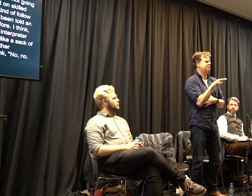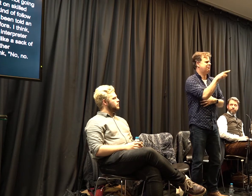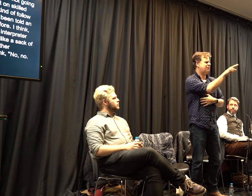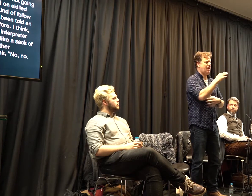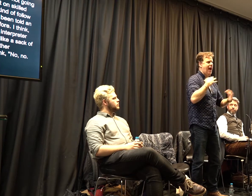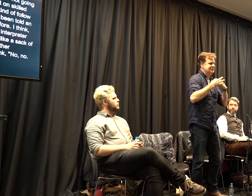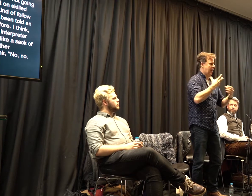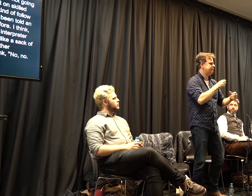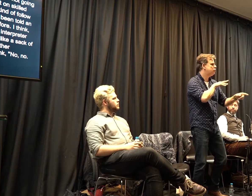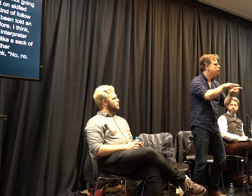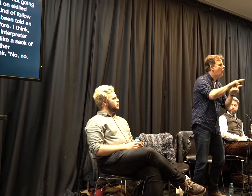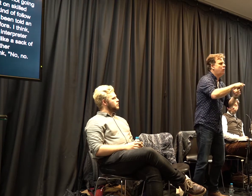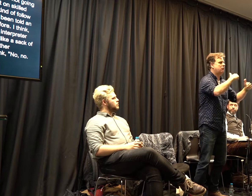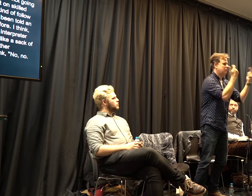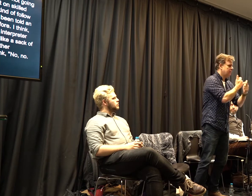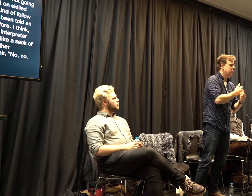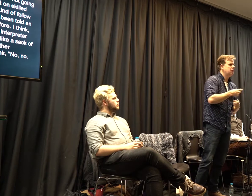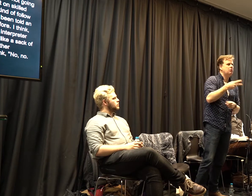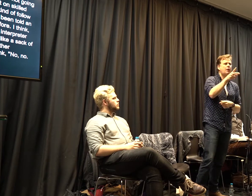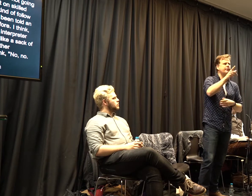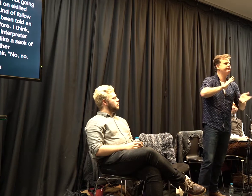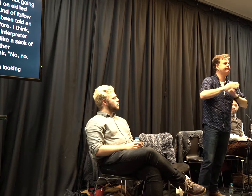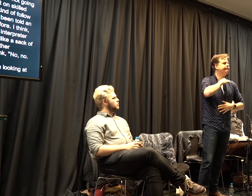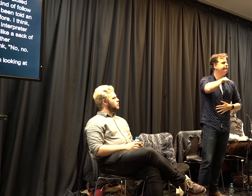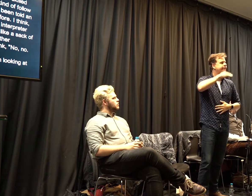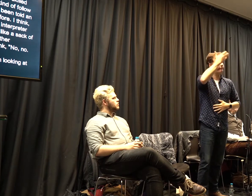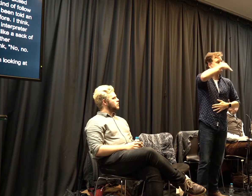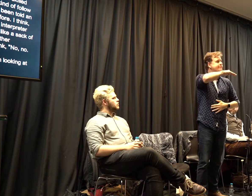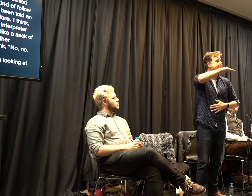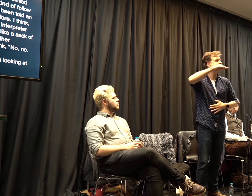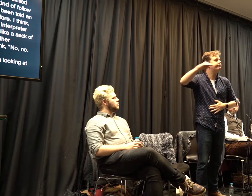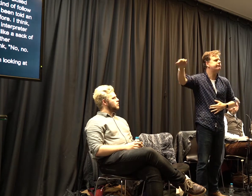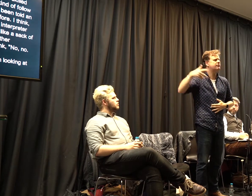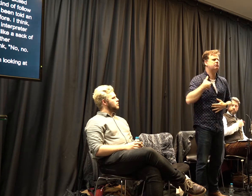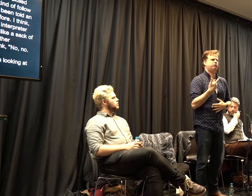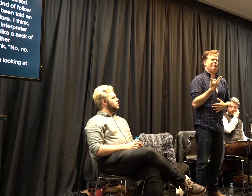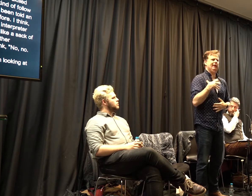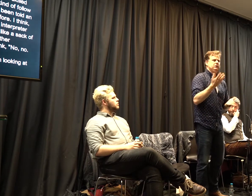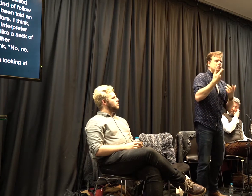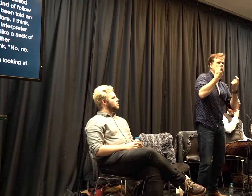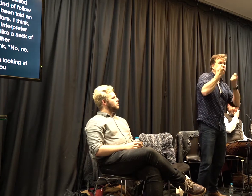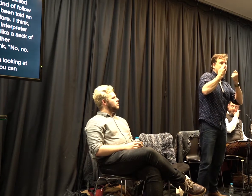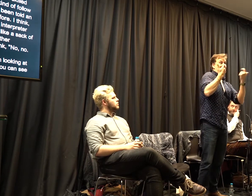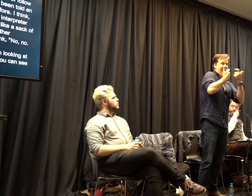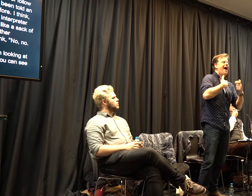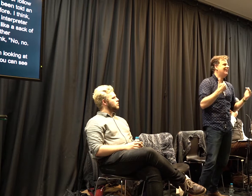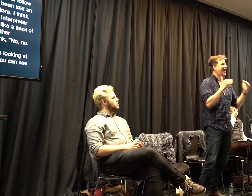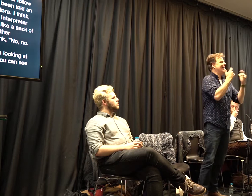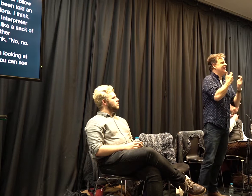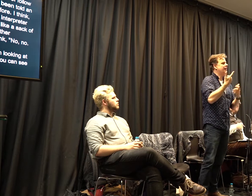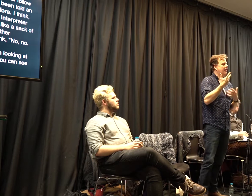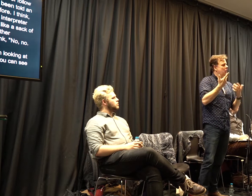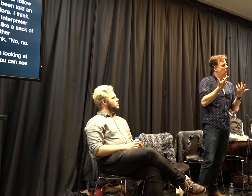styles. Sometimes I'm looking at the actors, and there's some jokes. And you can see by the facial expression, it's